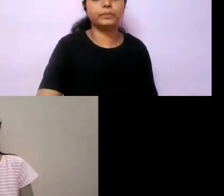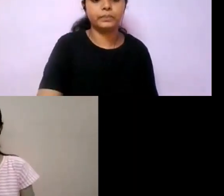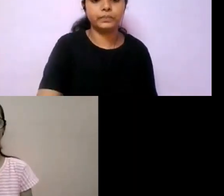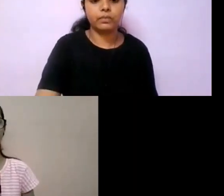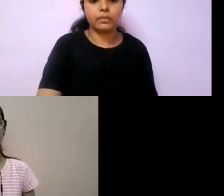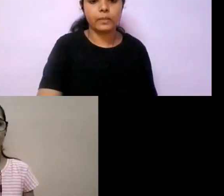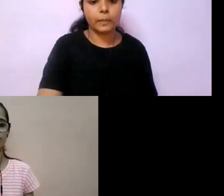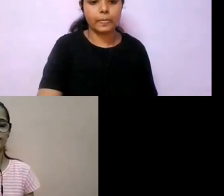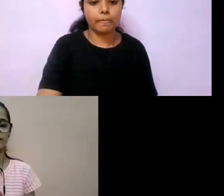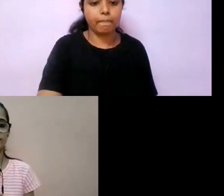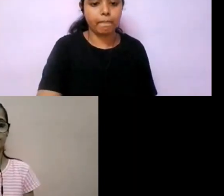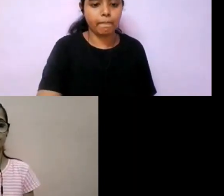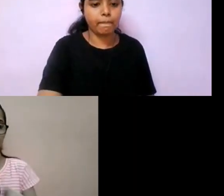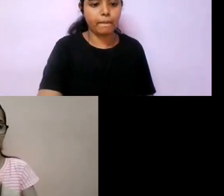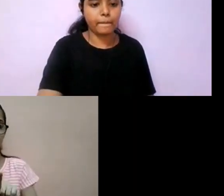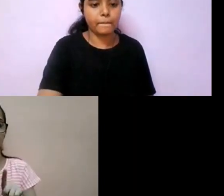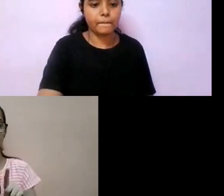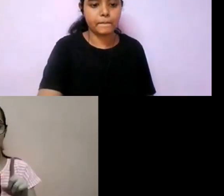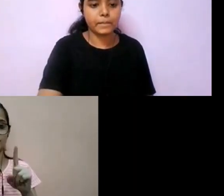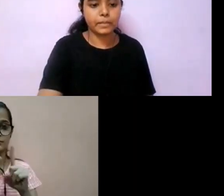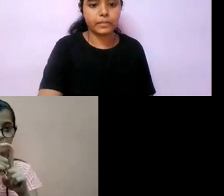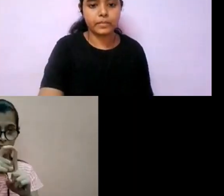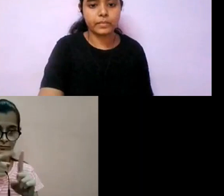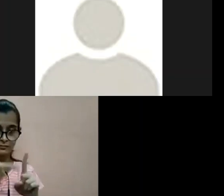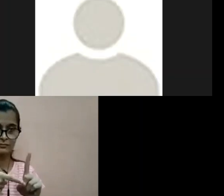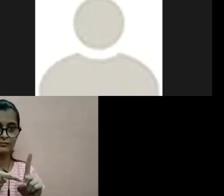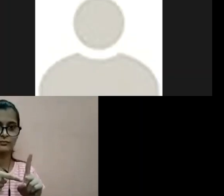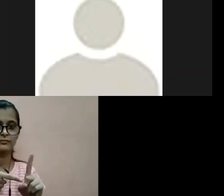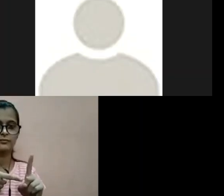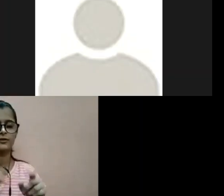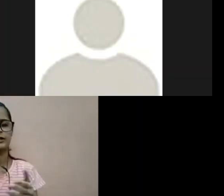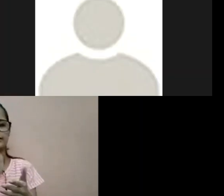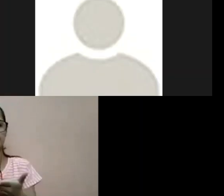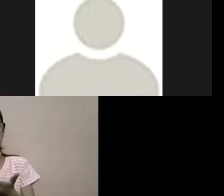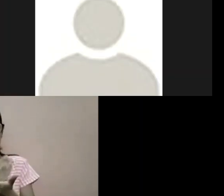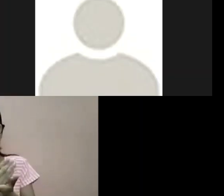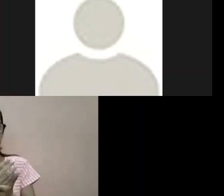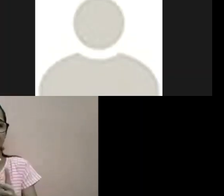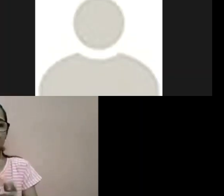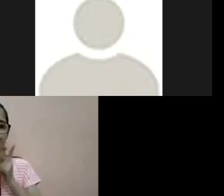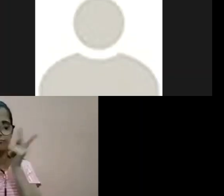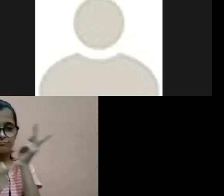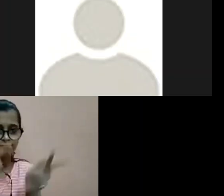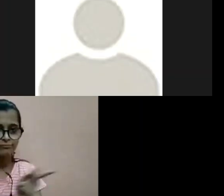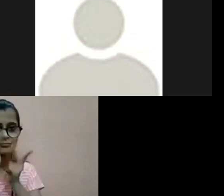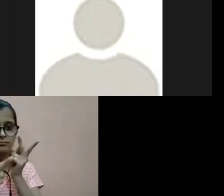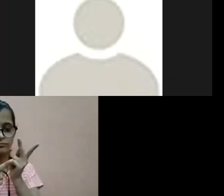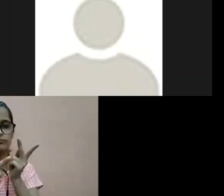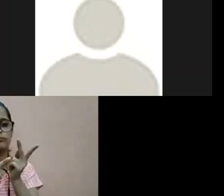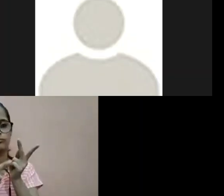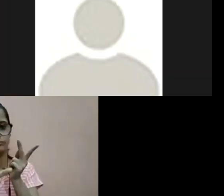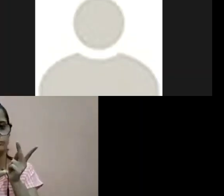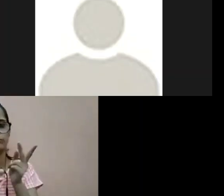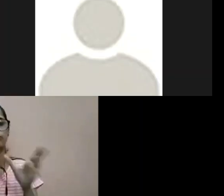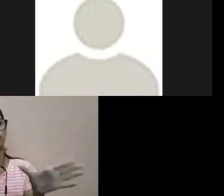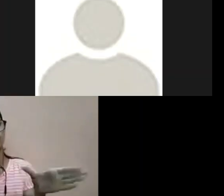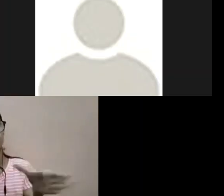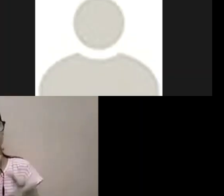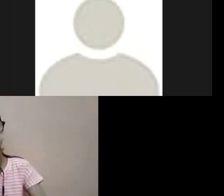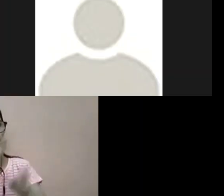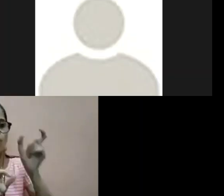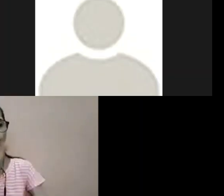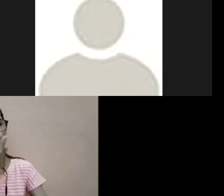But luckily, Dorothy, Rosa, Asif, Johnny, Andy, Jeannie, Nicola, and so on, all these